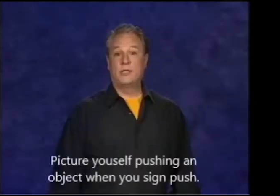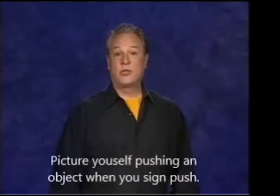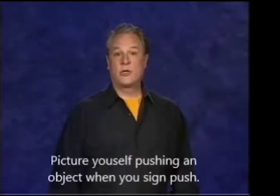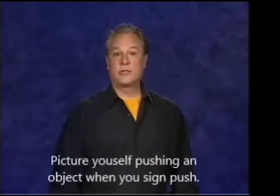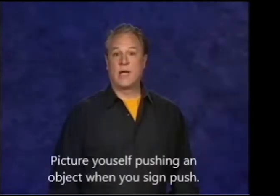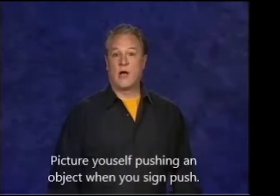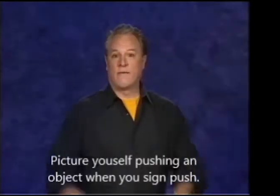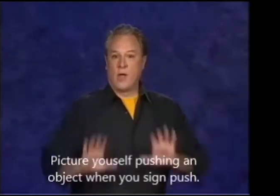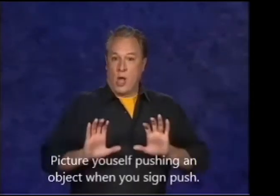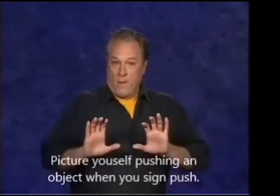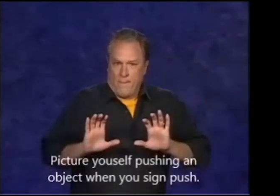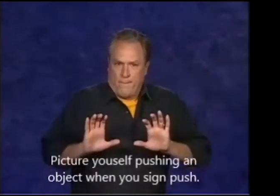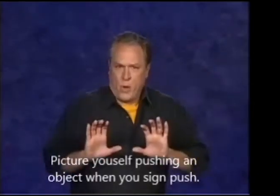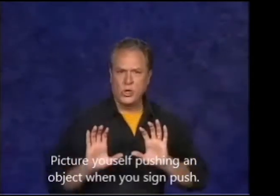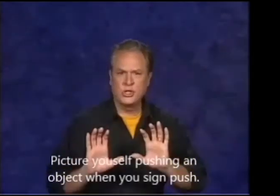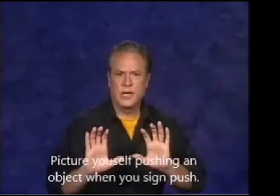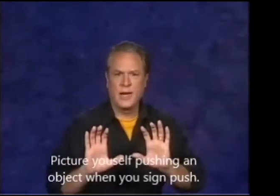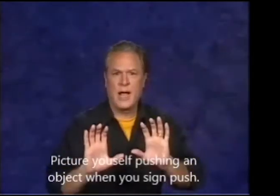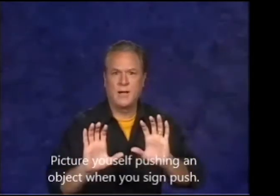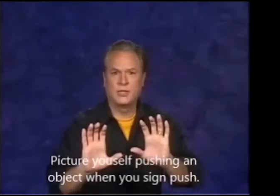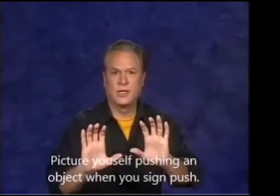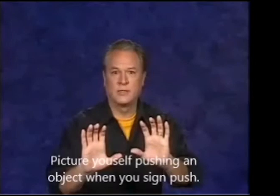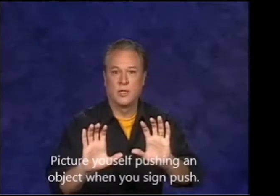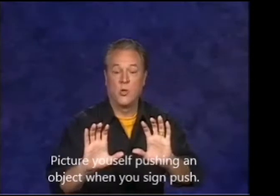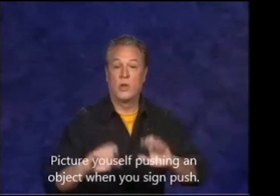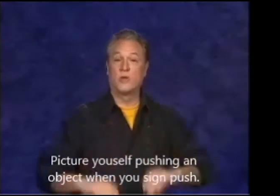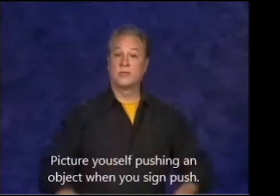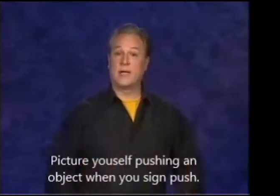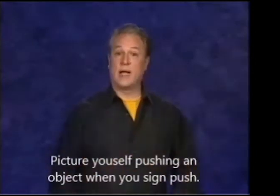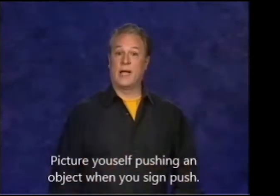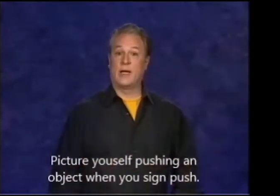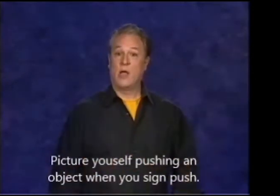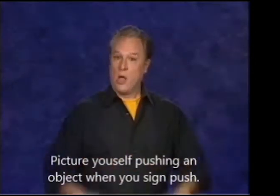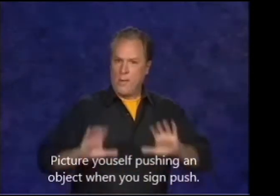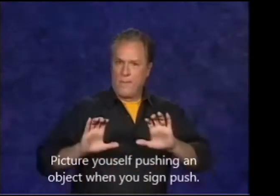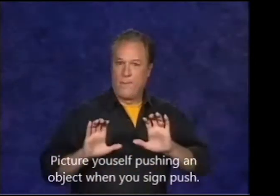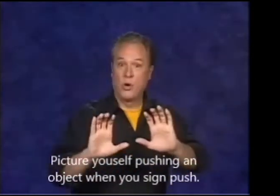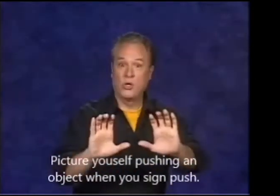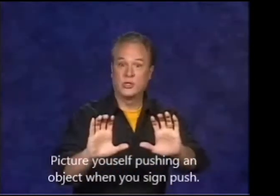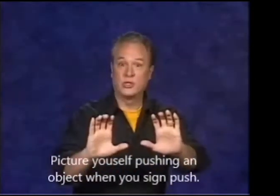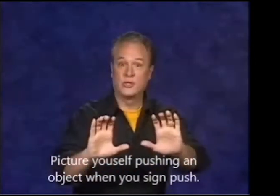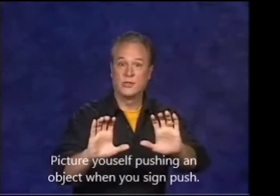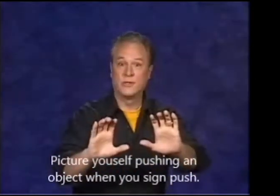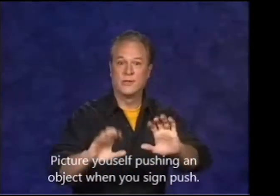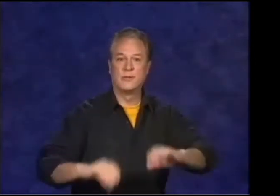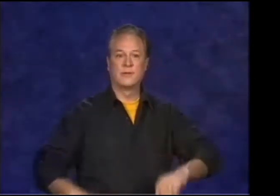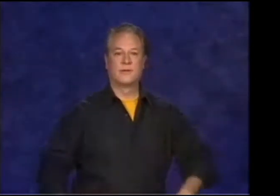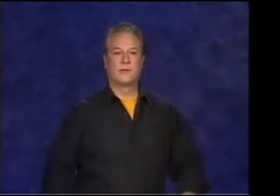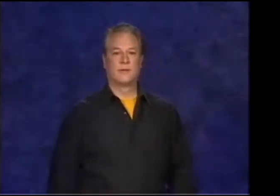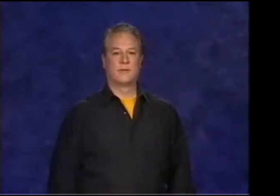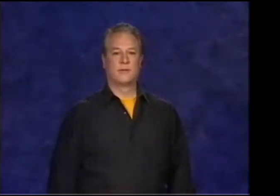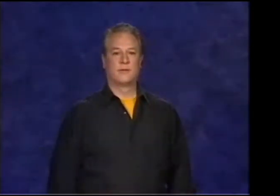Picture yourself pushing an object when you sign push.